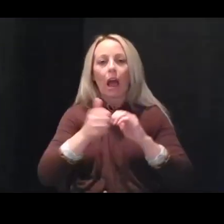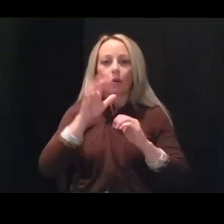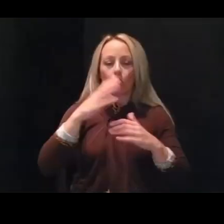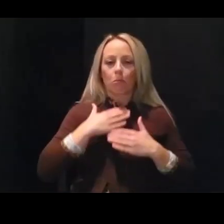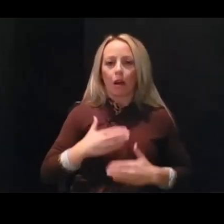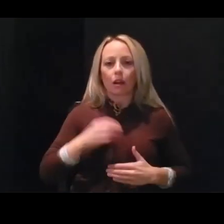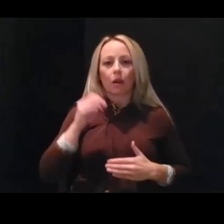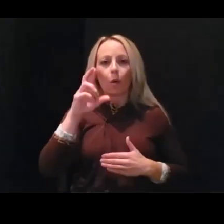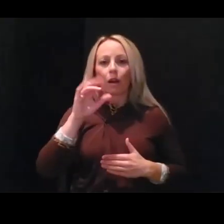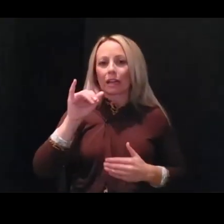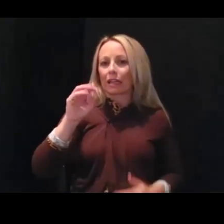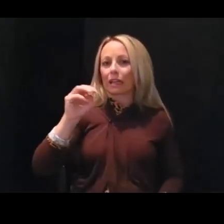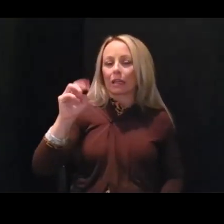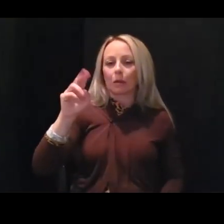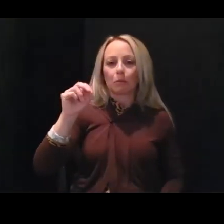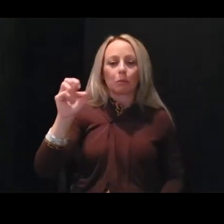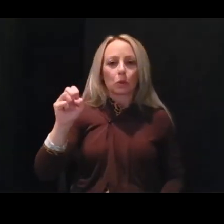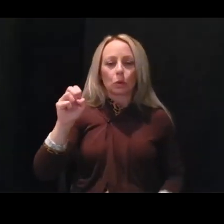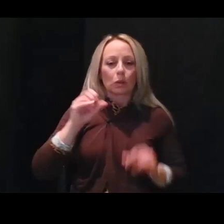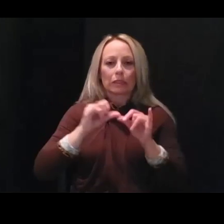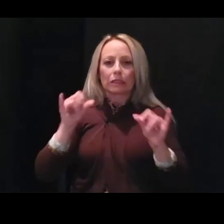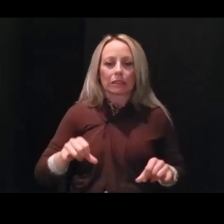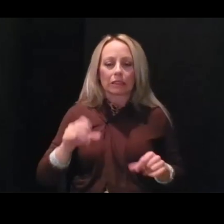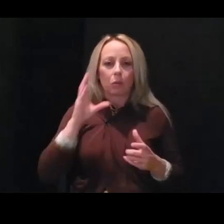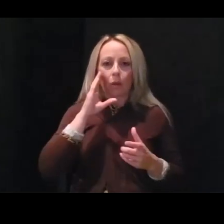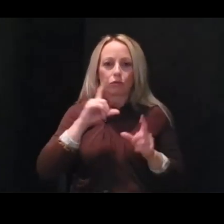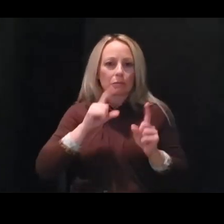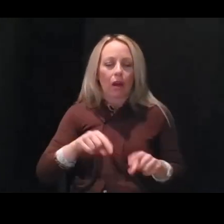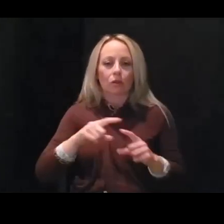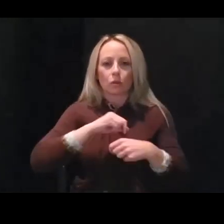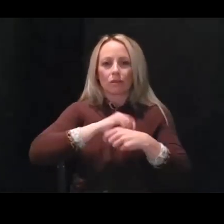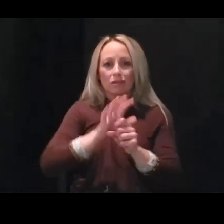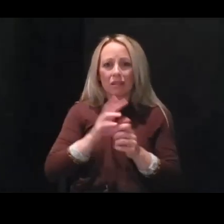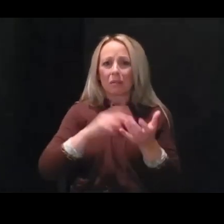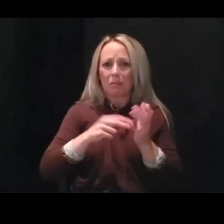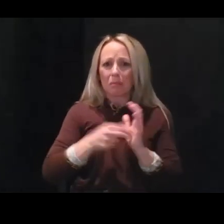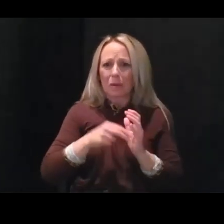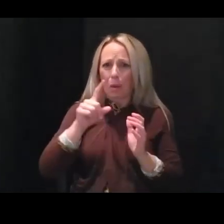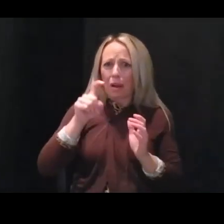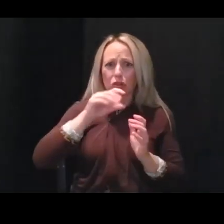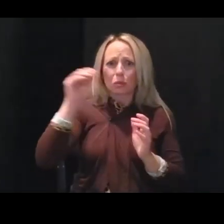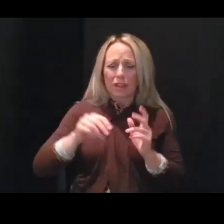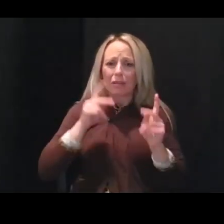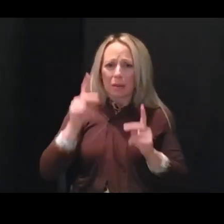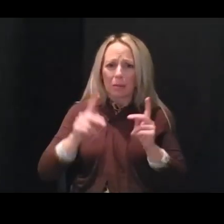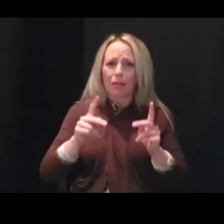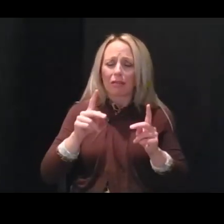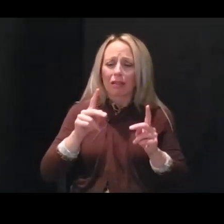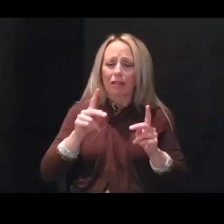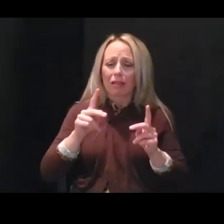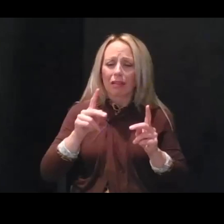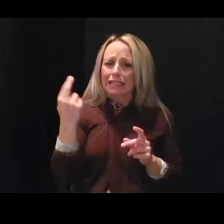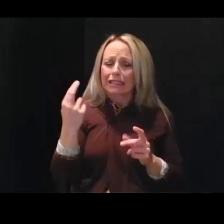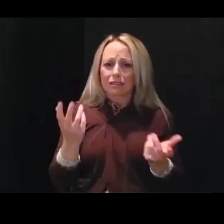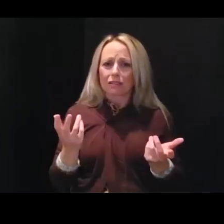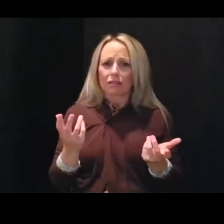to the virus, 100% of people are at risk of dying from coronavirus. You can't turn on the news without hearing a